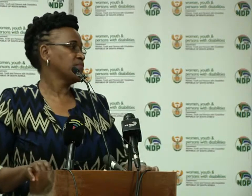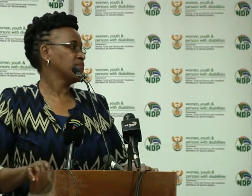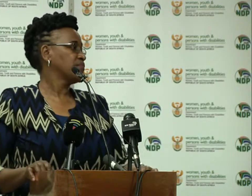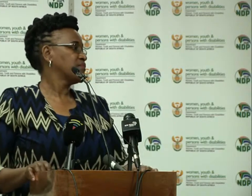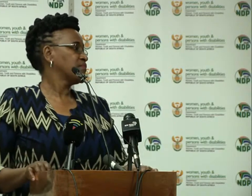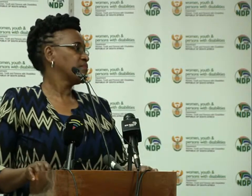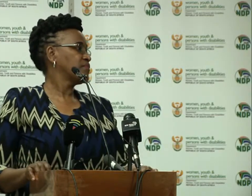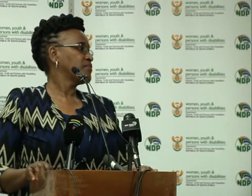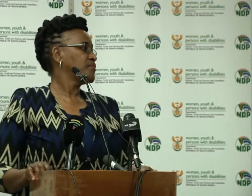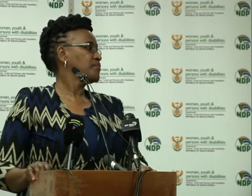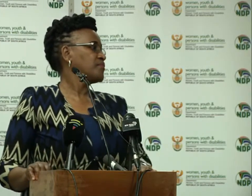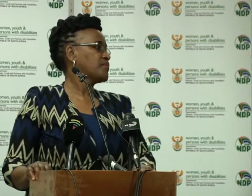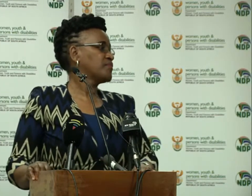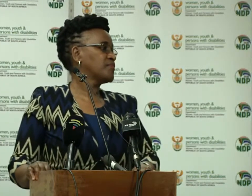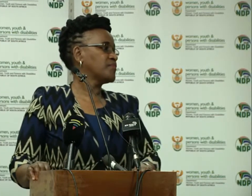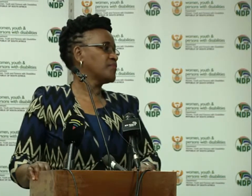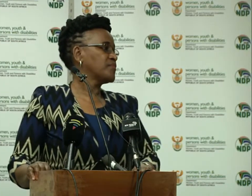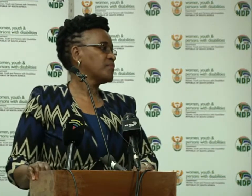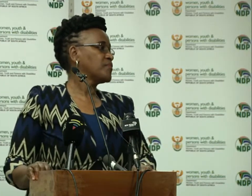And then we need to do